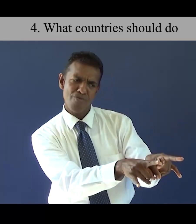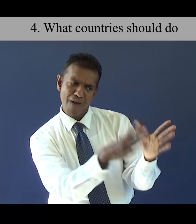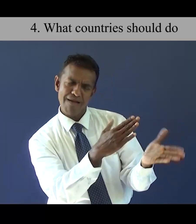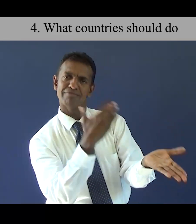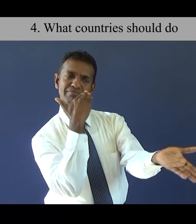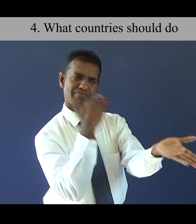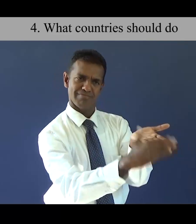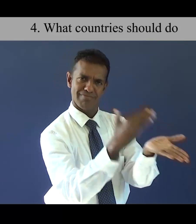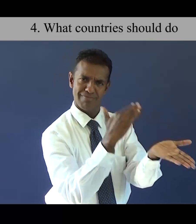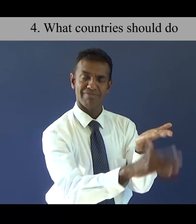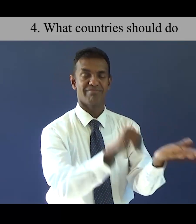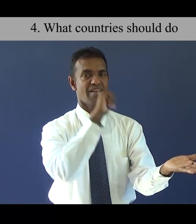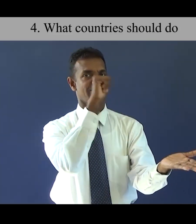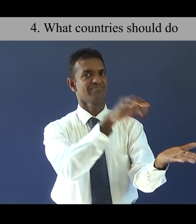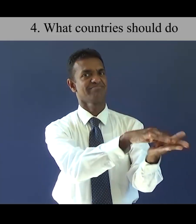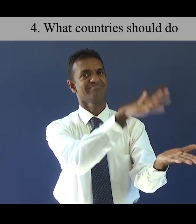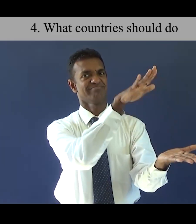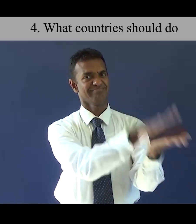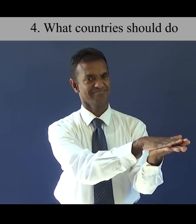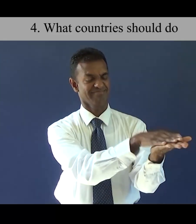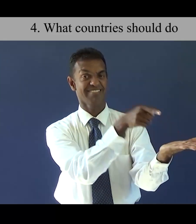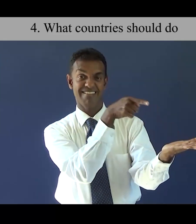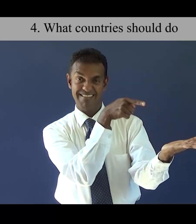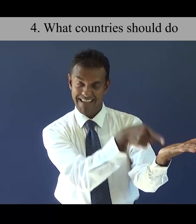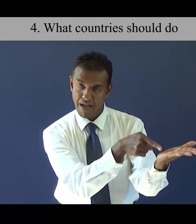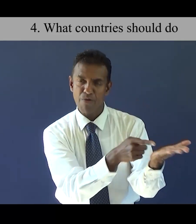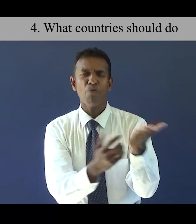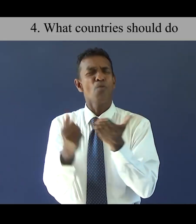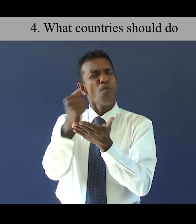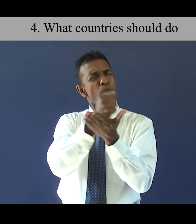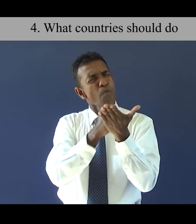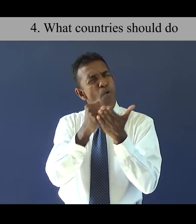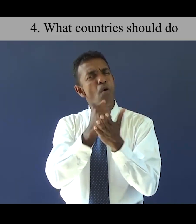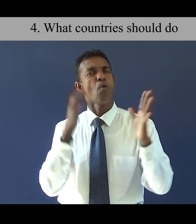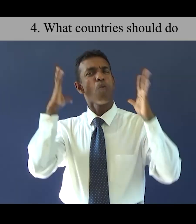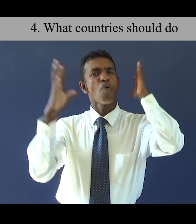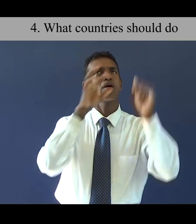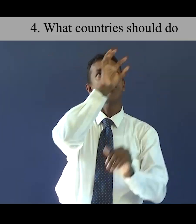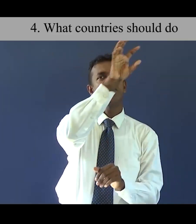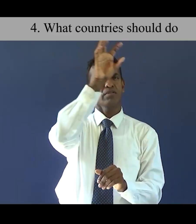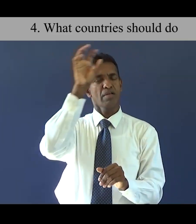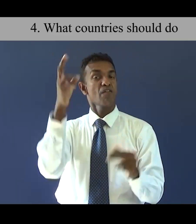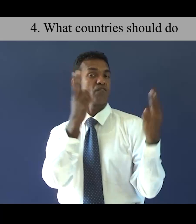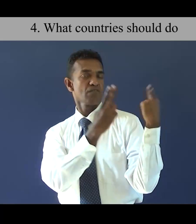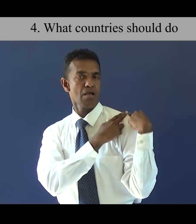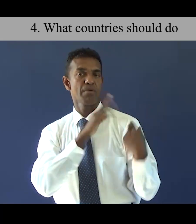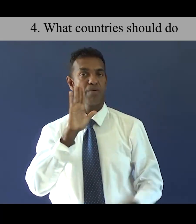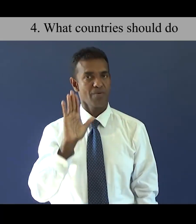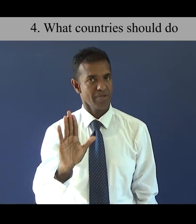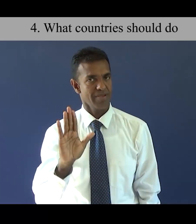treated equally. They agree to do this by making rules and